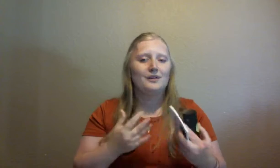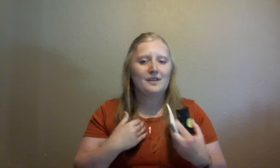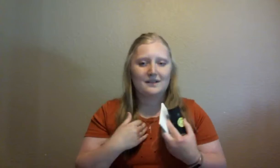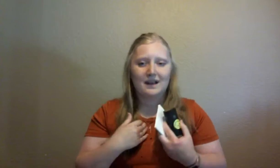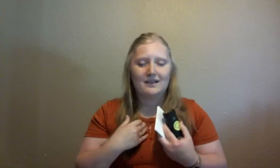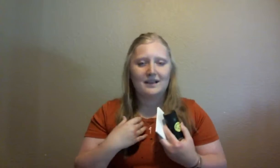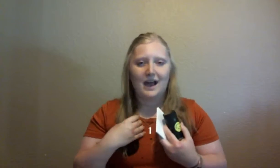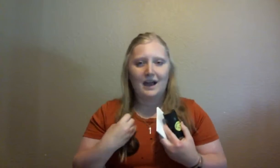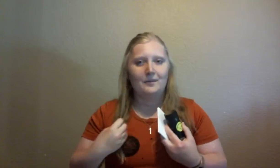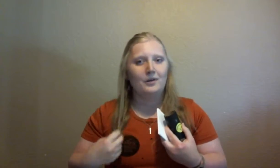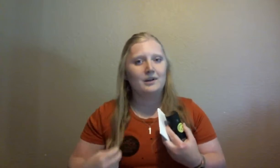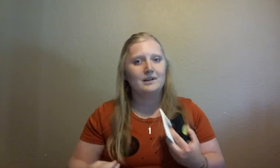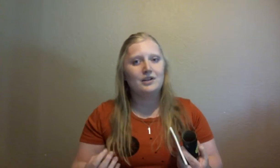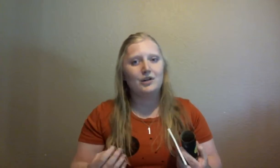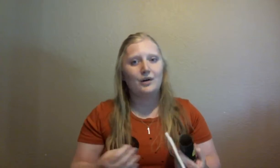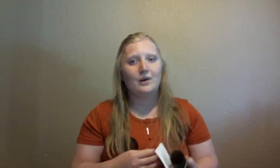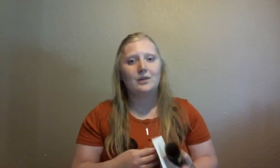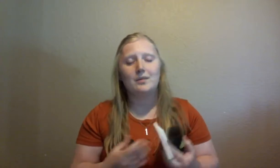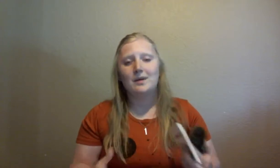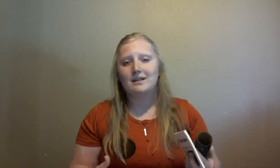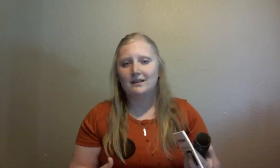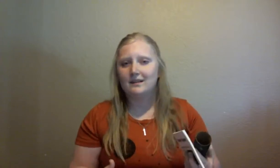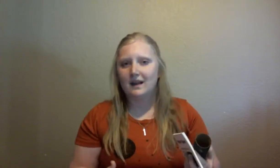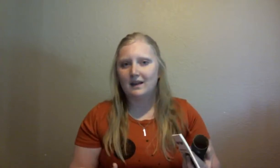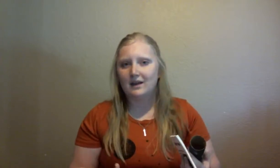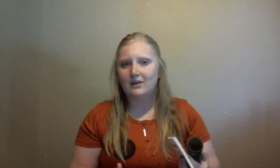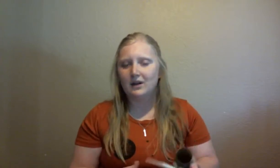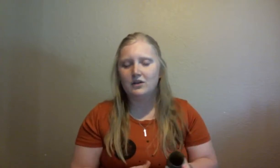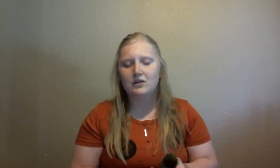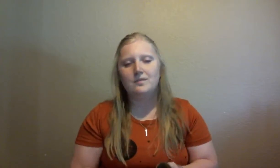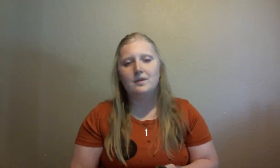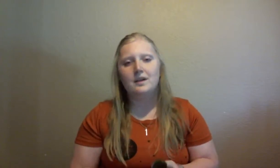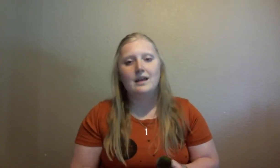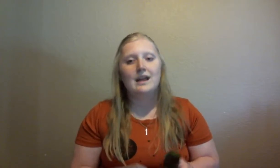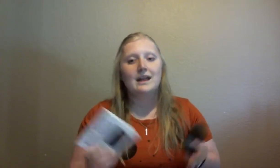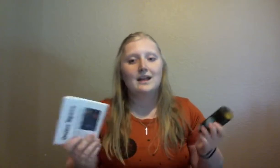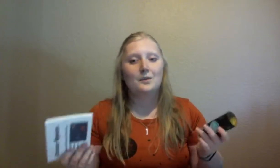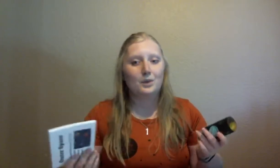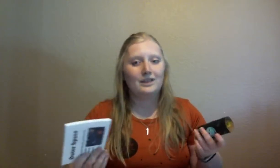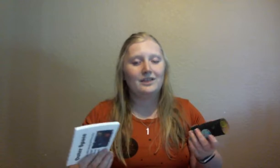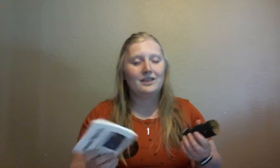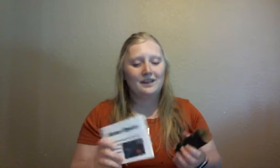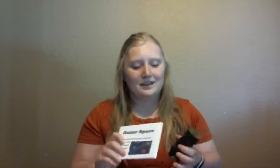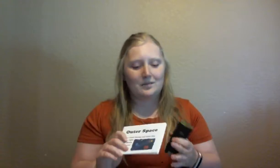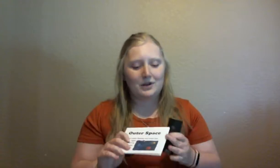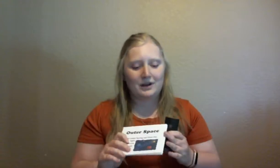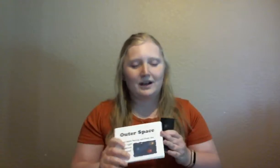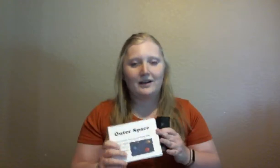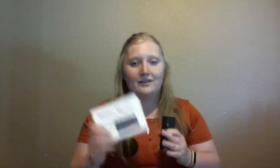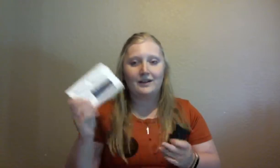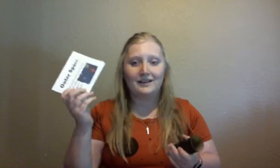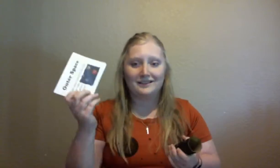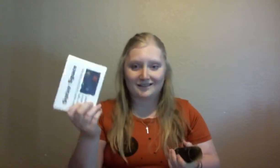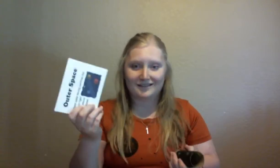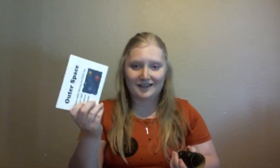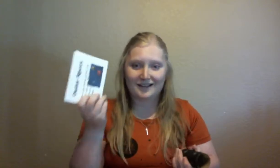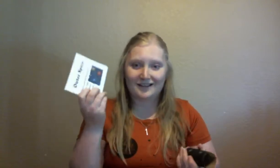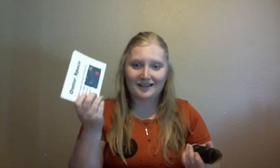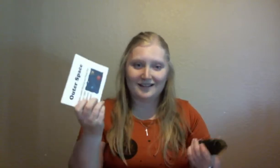of the signs that I'm going to teach you are going to be basic sign language, with the exception of